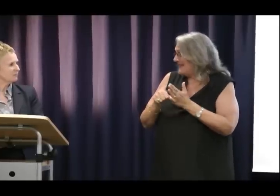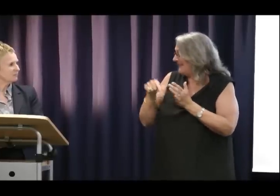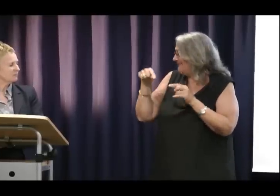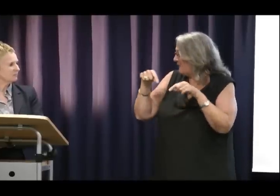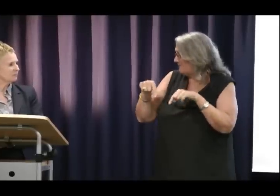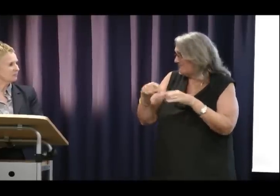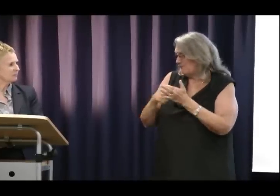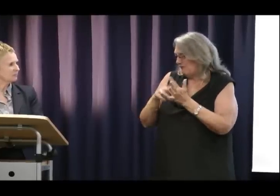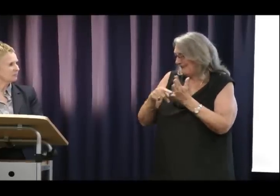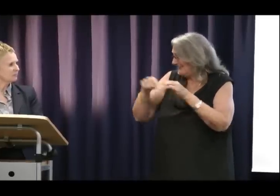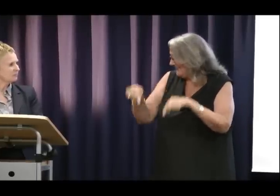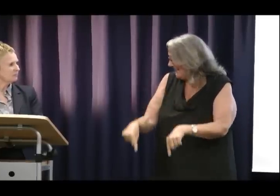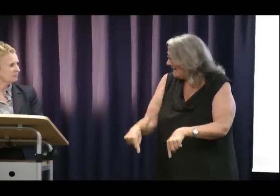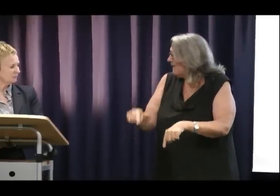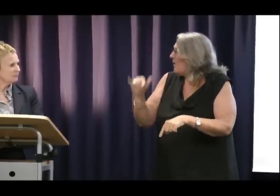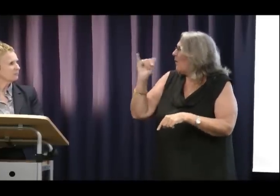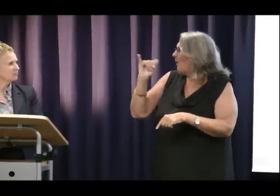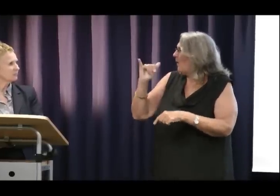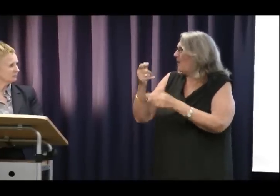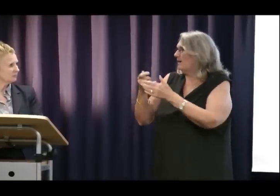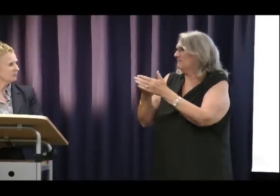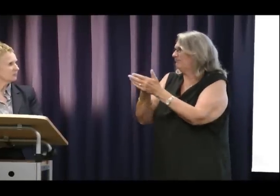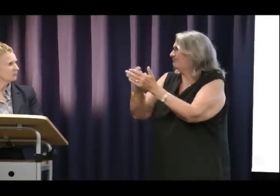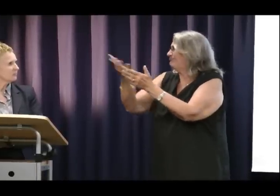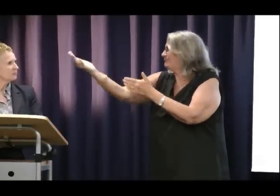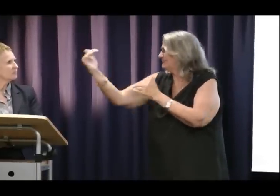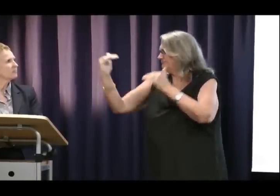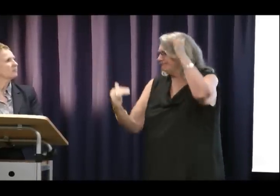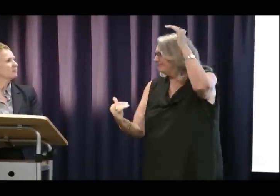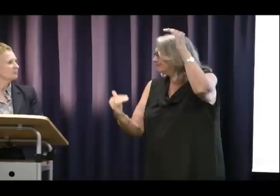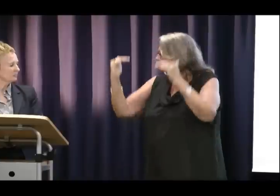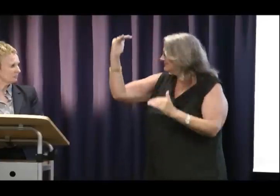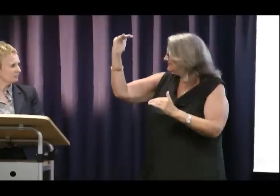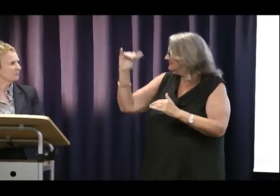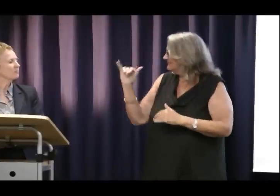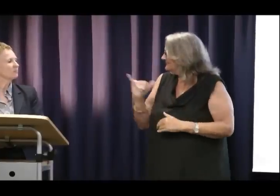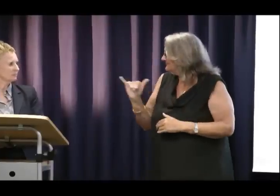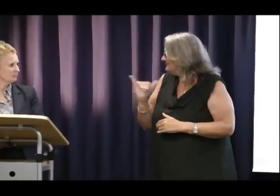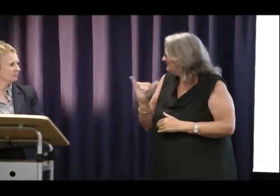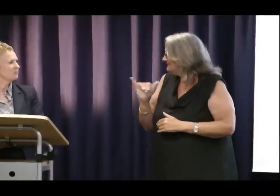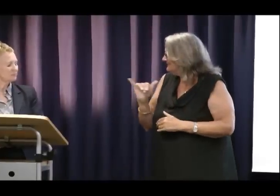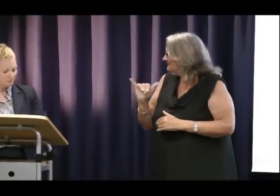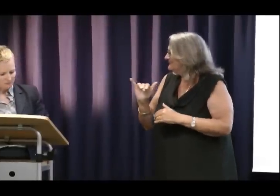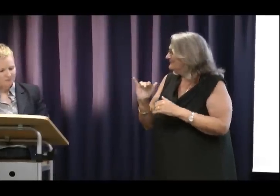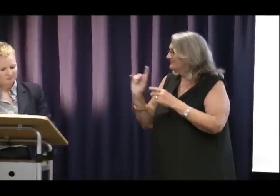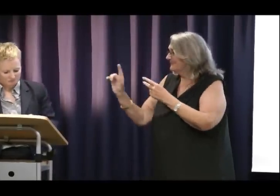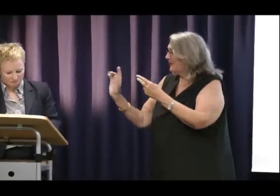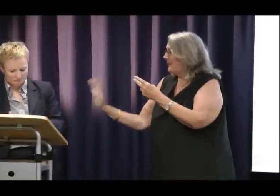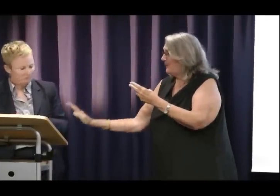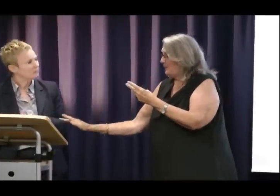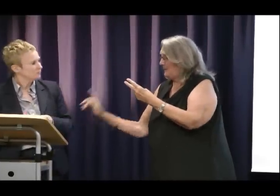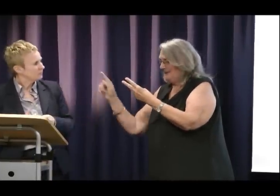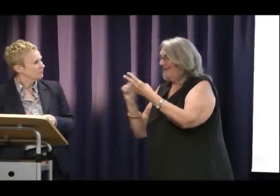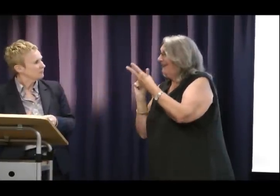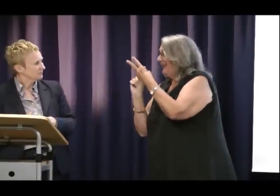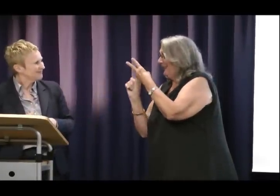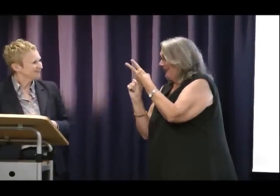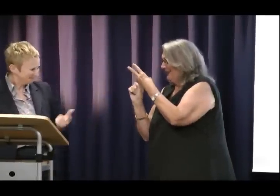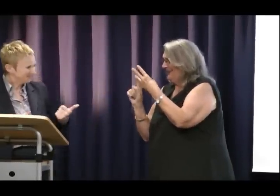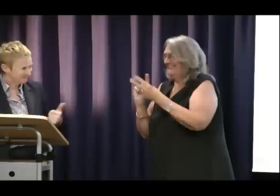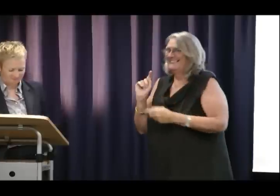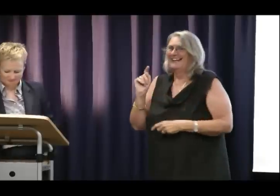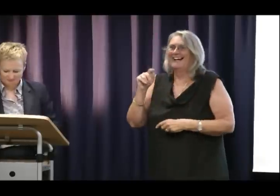like receiving rental monies, or are you expending a lot of money paying rent?